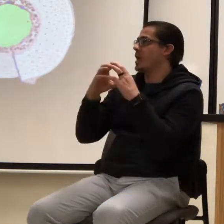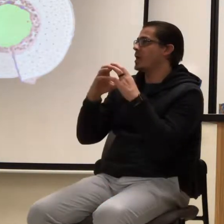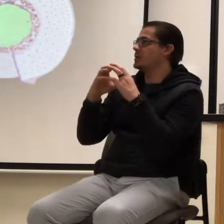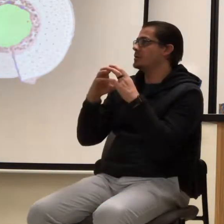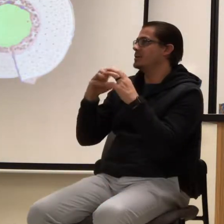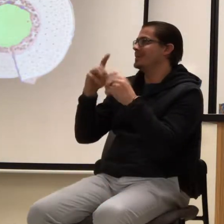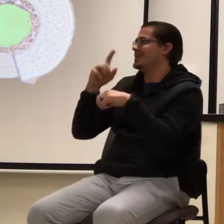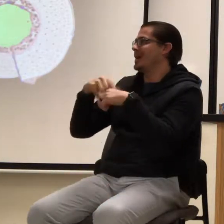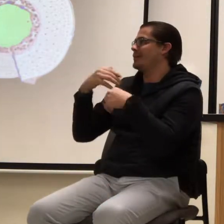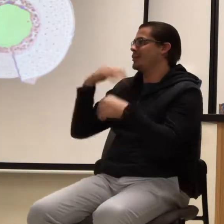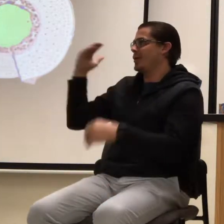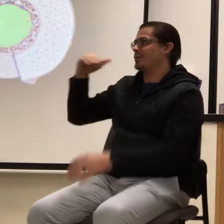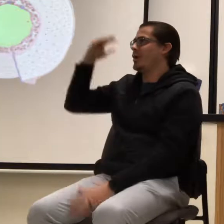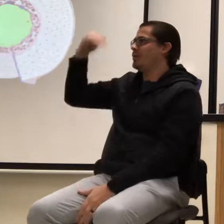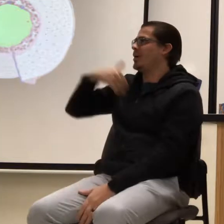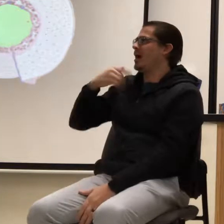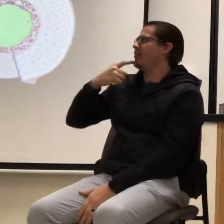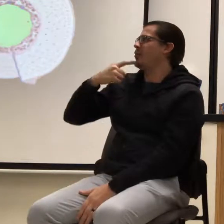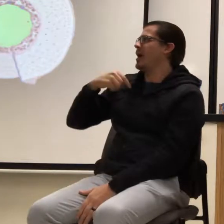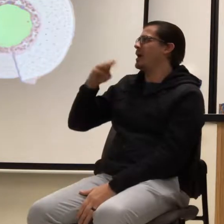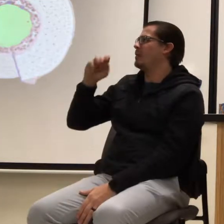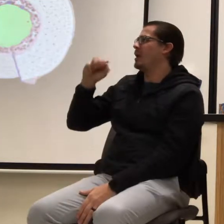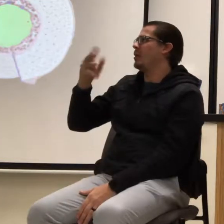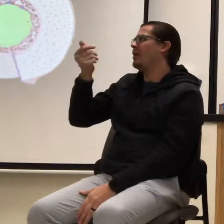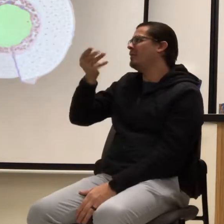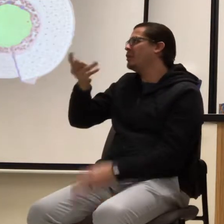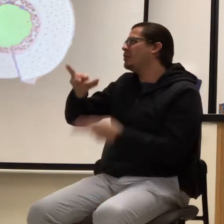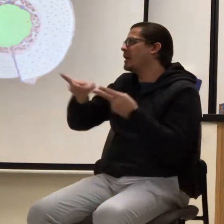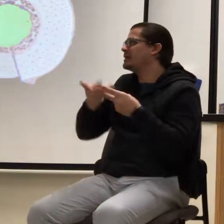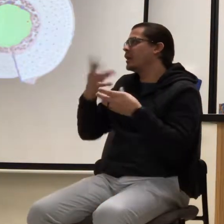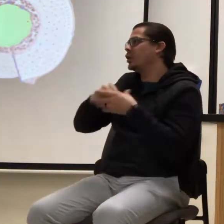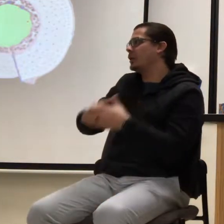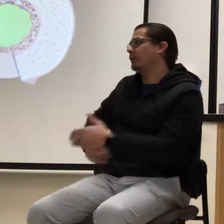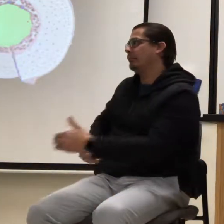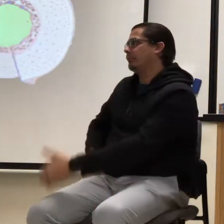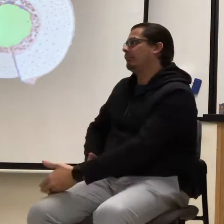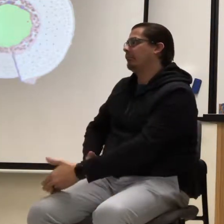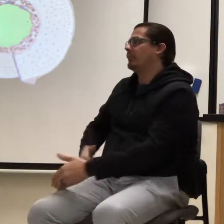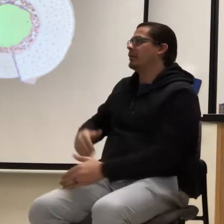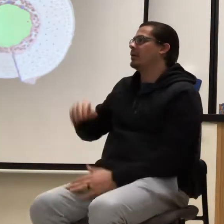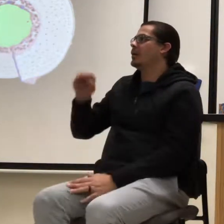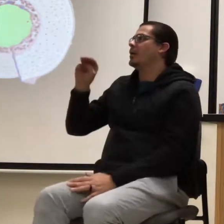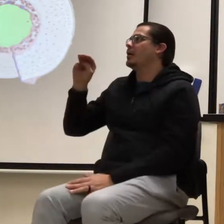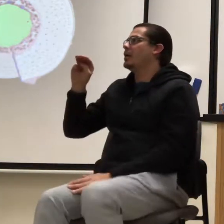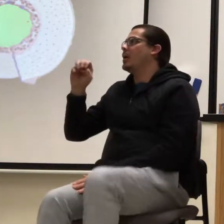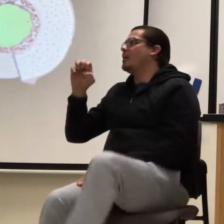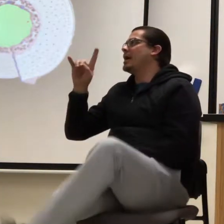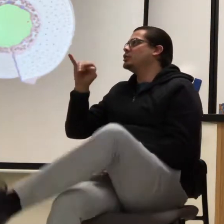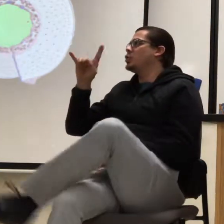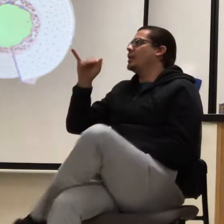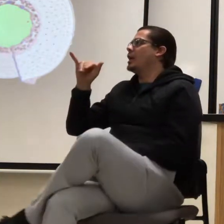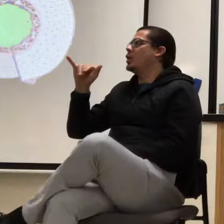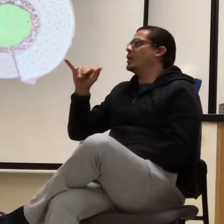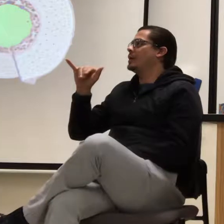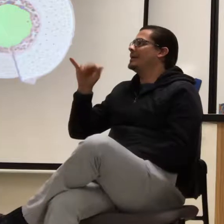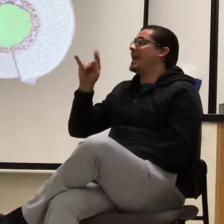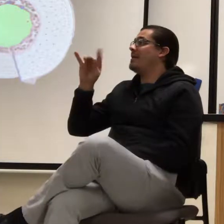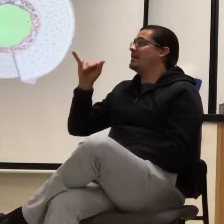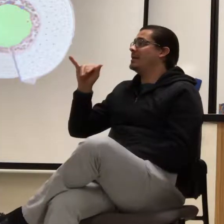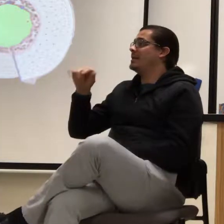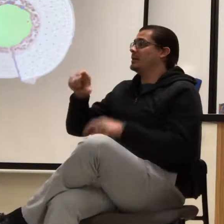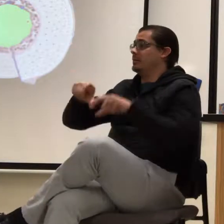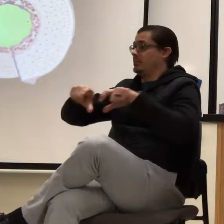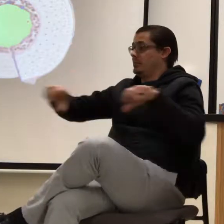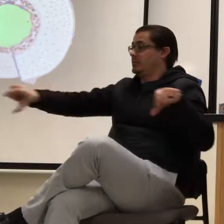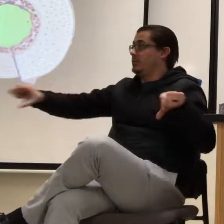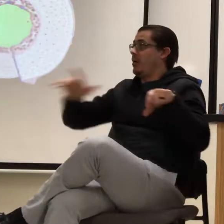time you're adult, you have red marrow in a few places, including the proximal femur. Well, anyways, the medullary cavity is filled with marrow. It's hollowed out. There